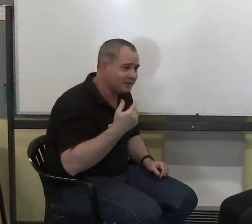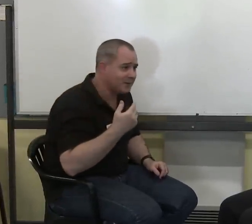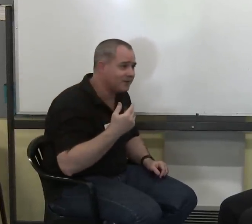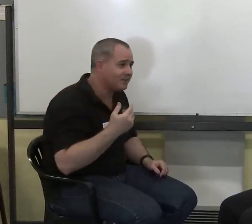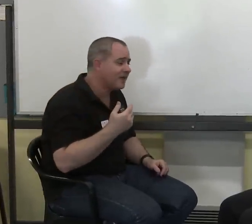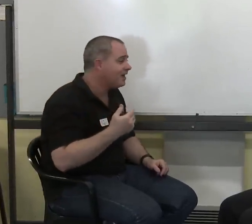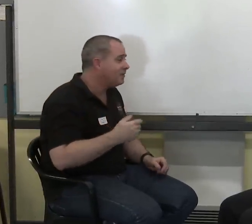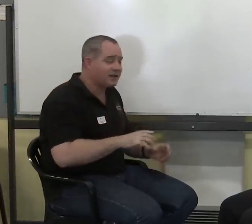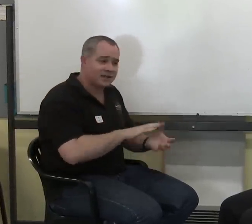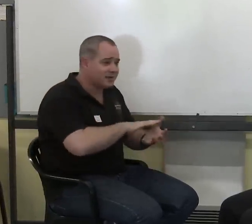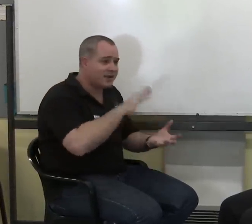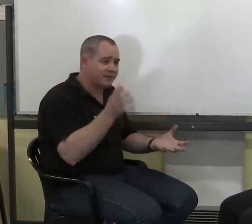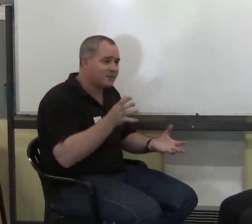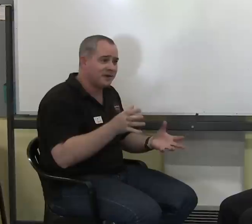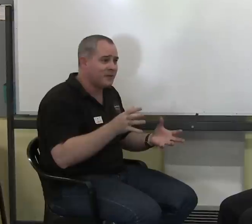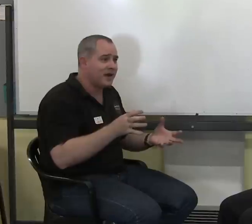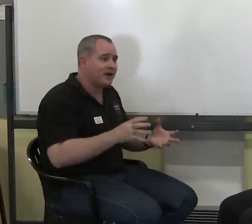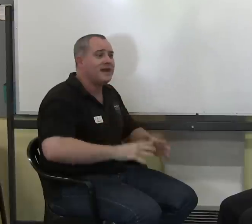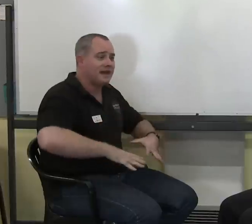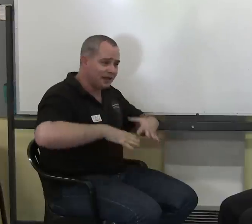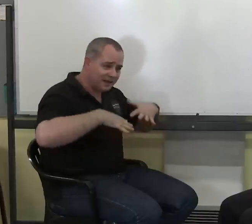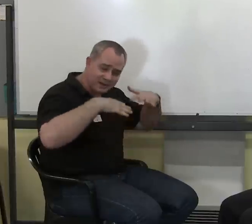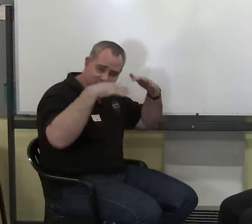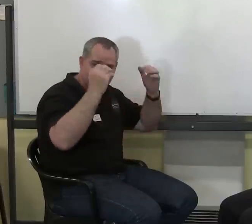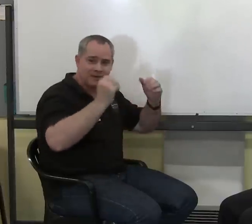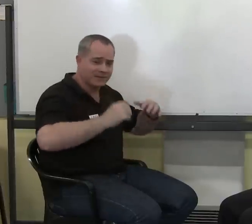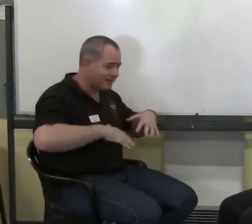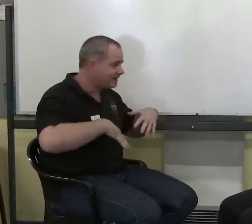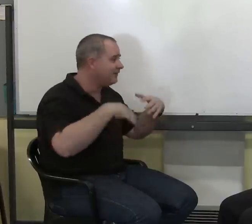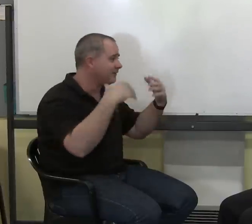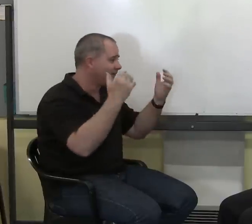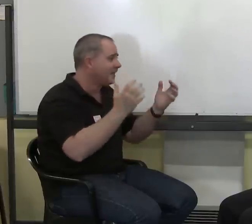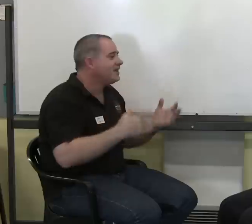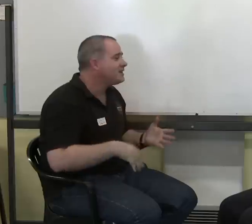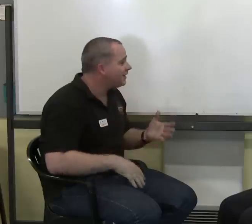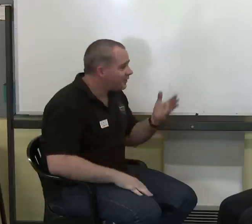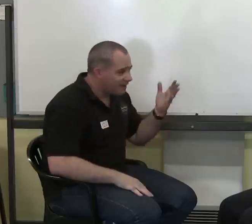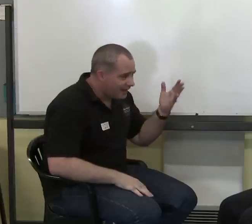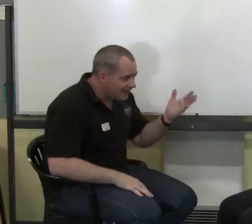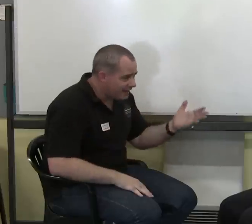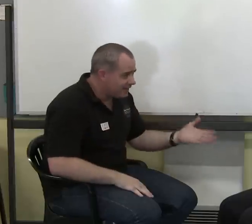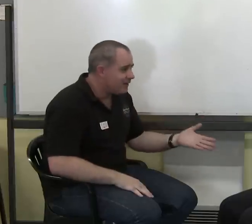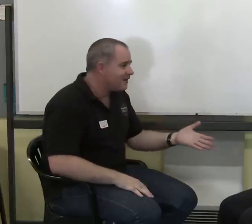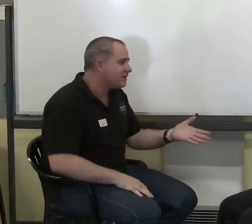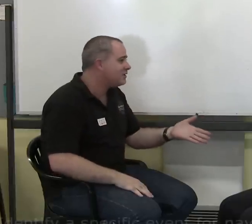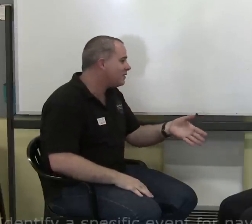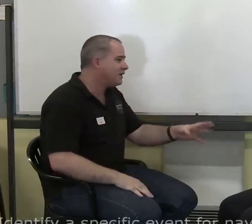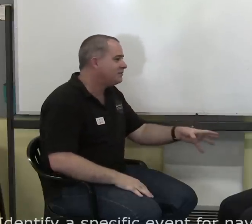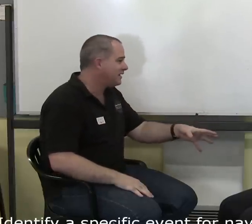really well. But I just like to start from wherever we are and allow the thoughts to come up the next level. So, you know, is there a time you can be